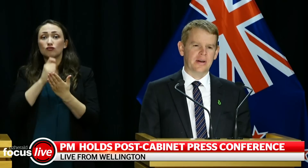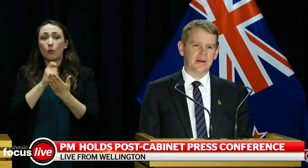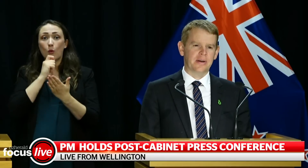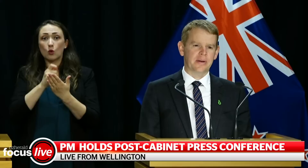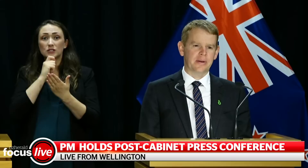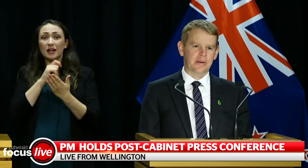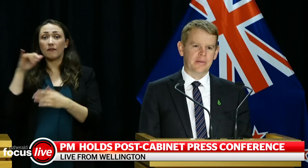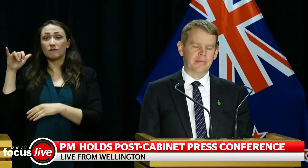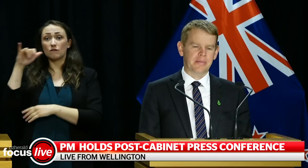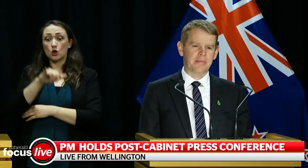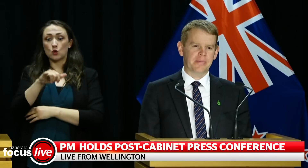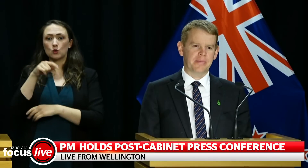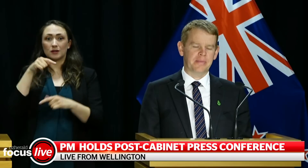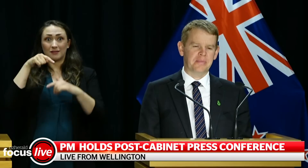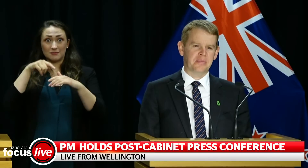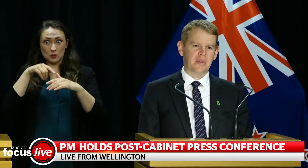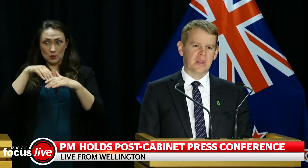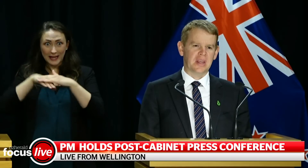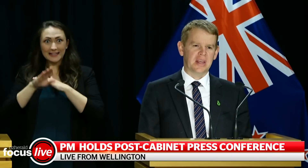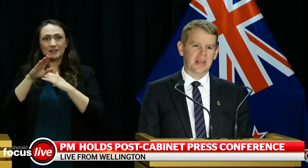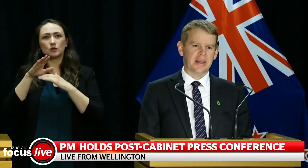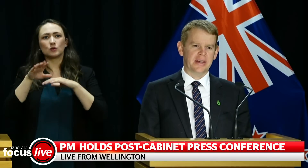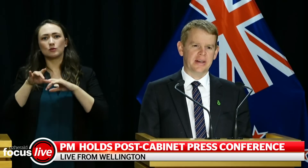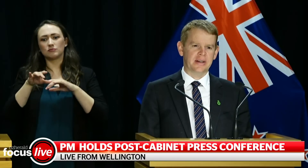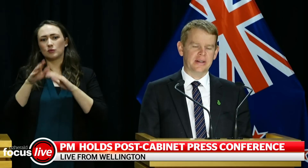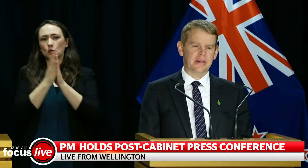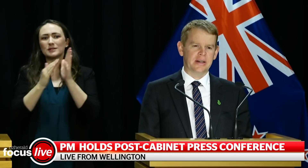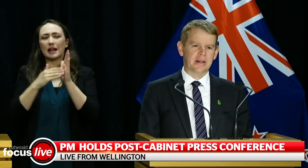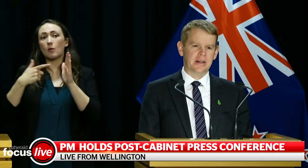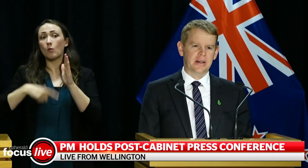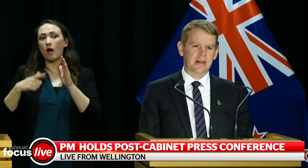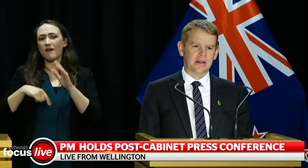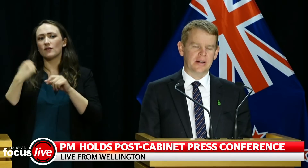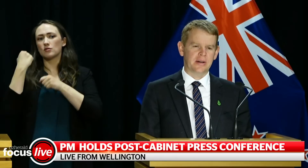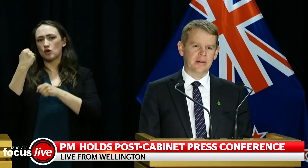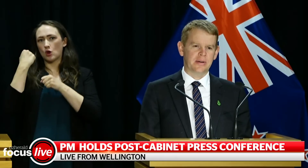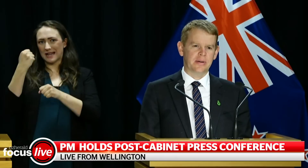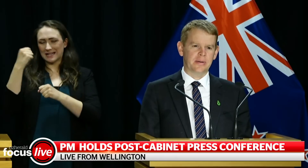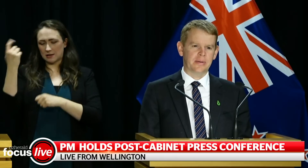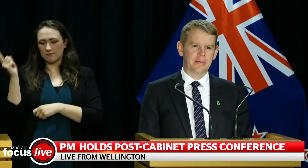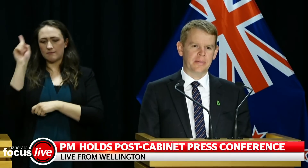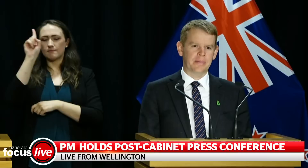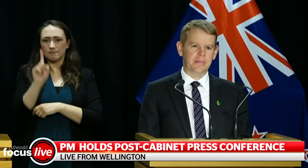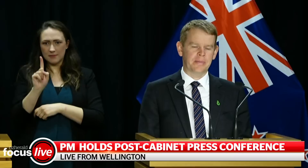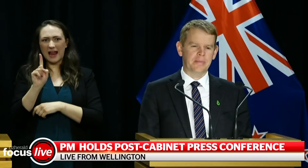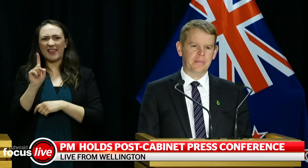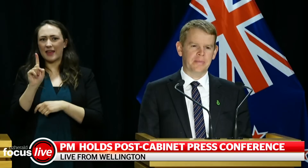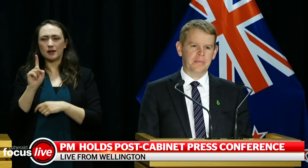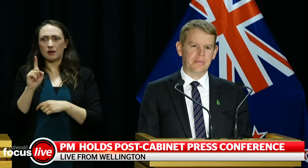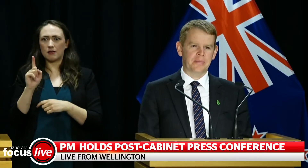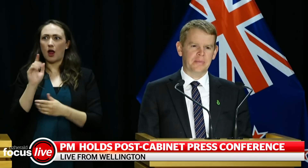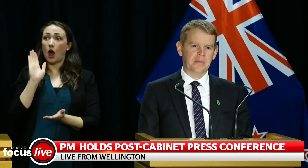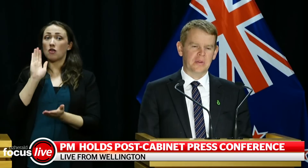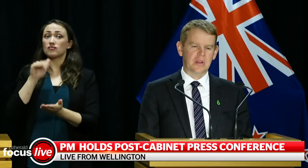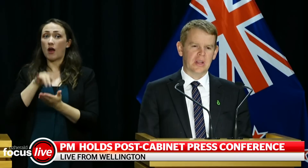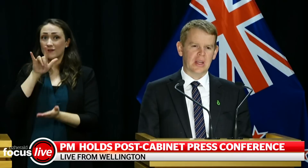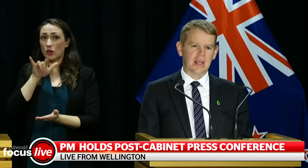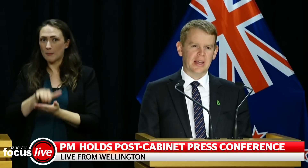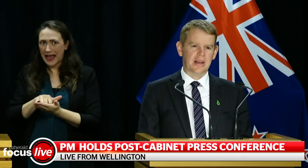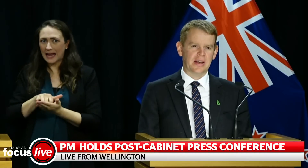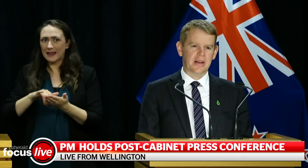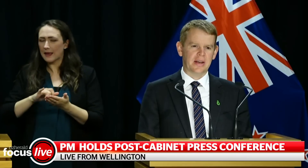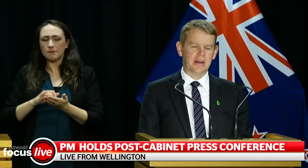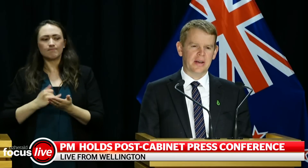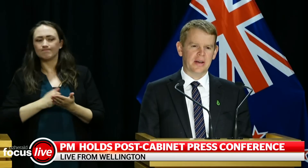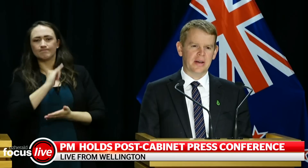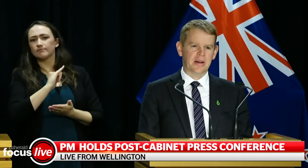his colleague to come here, simply that they didn't want him to come here and went on a fishing expedition. What criteria do police use to